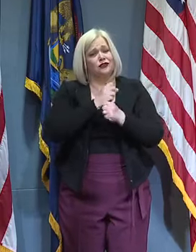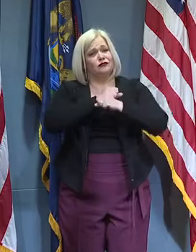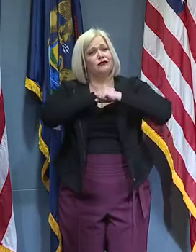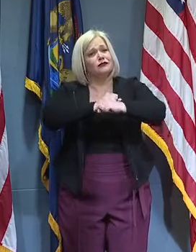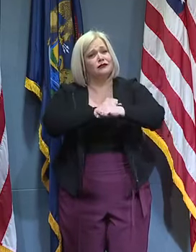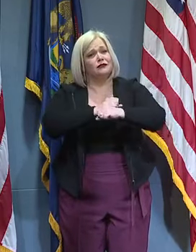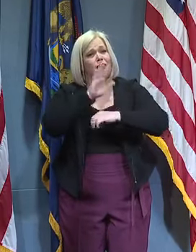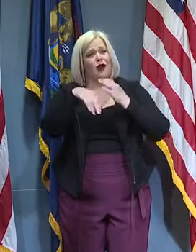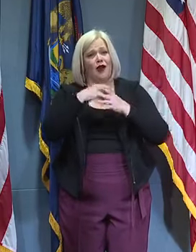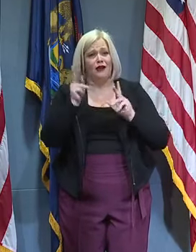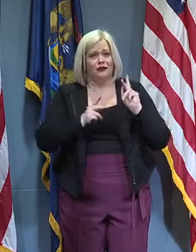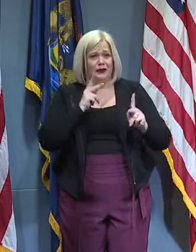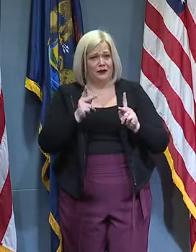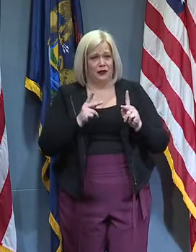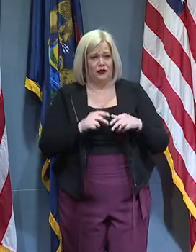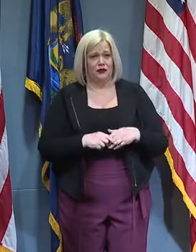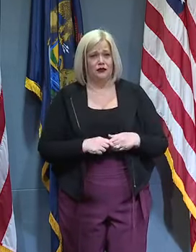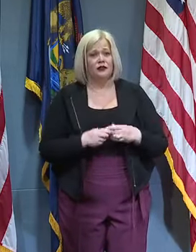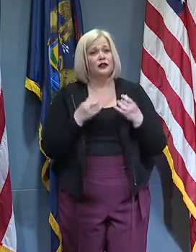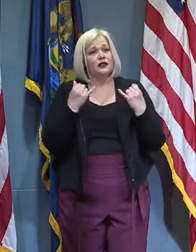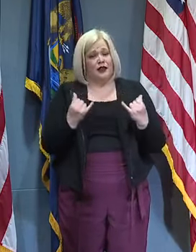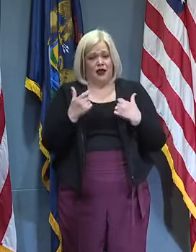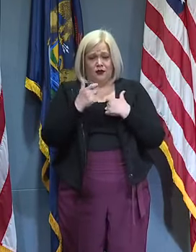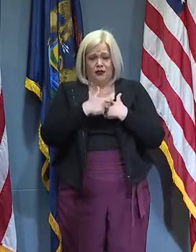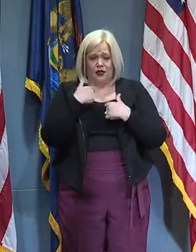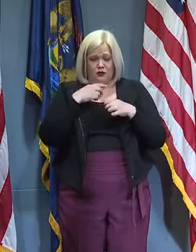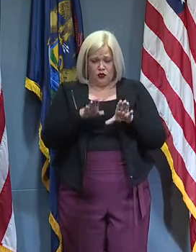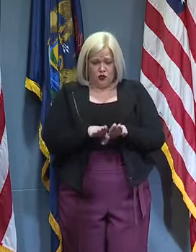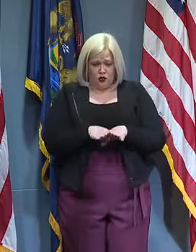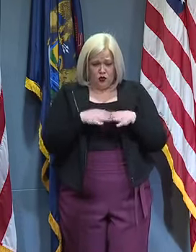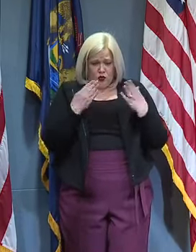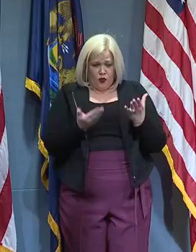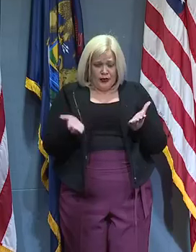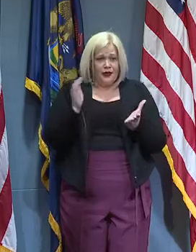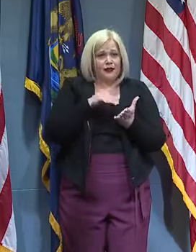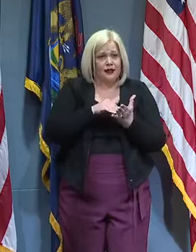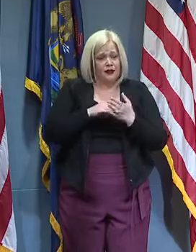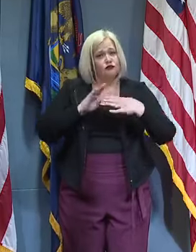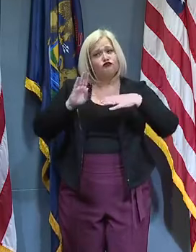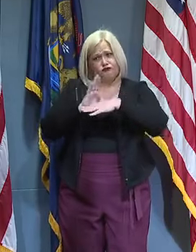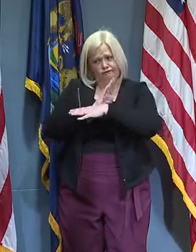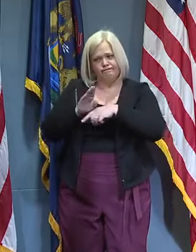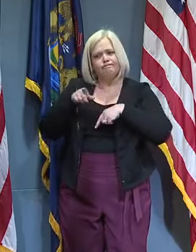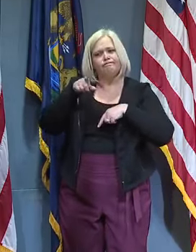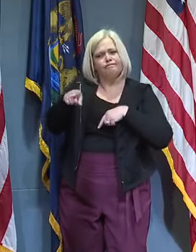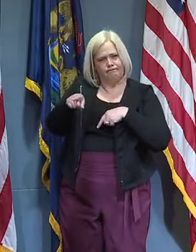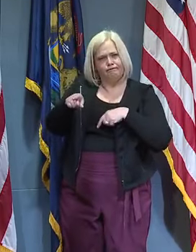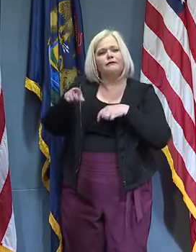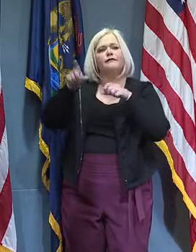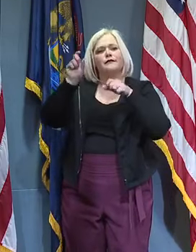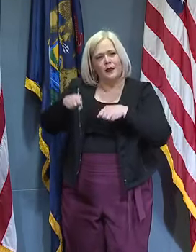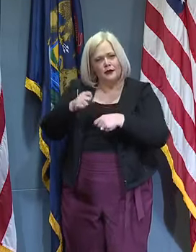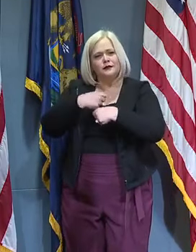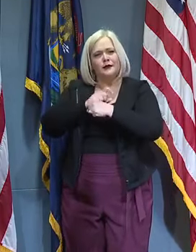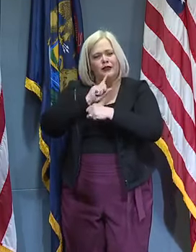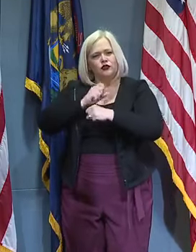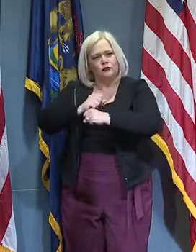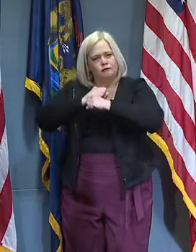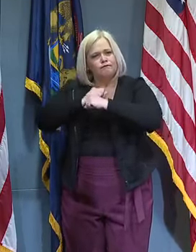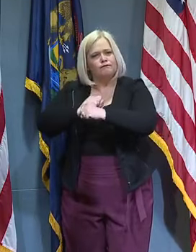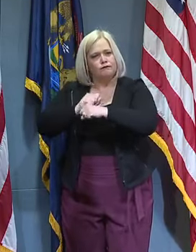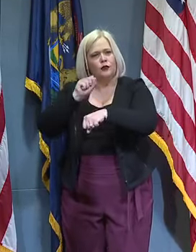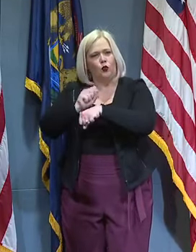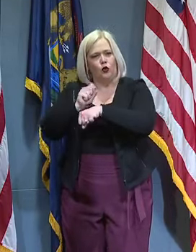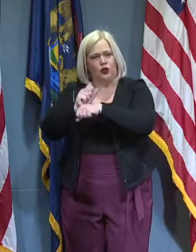disease. And now, as we phase in the re-engagement, our businesses will also need to use every tool at their disposal to protect